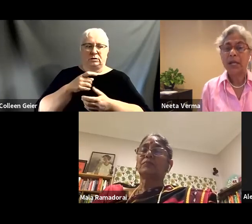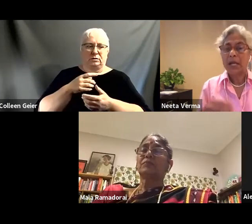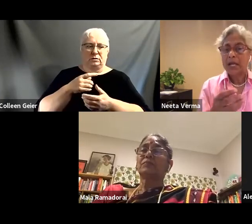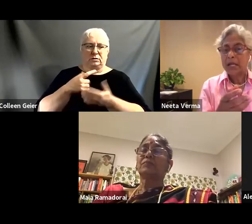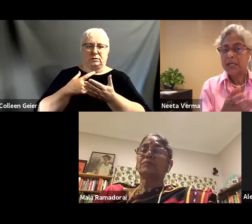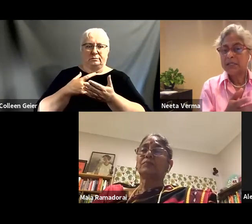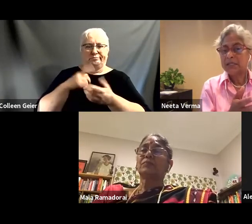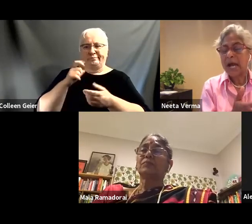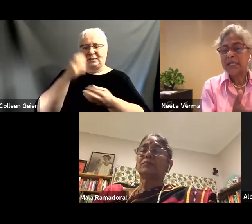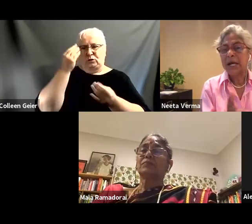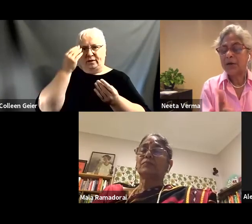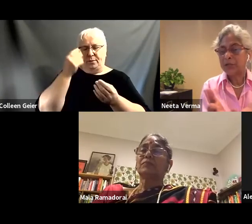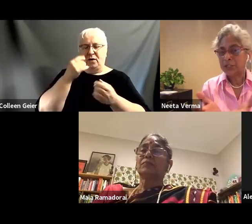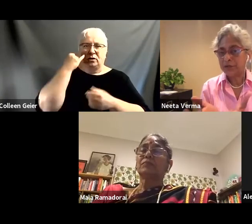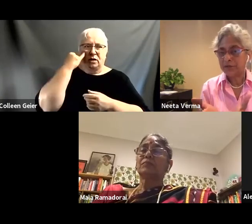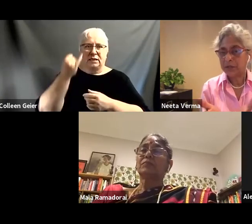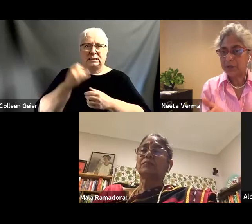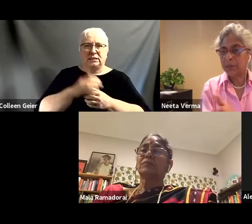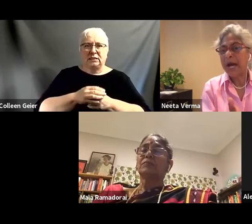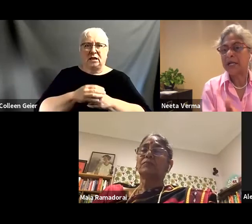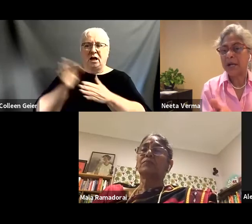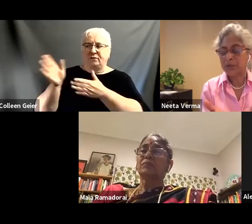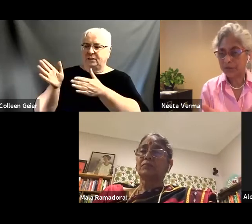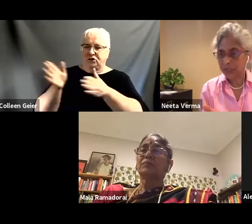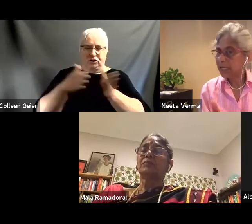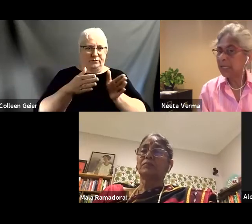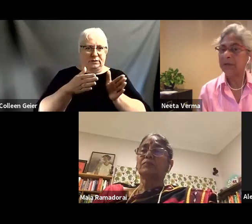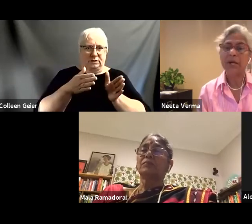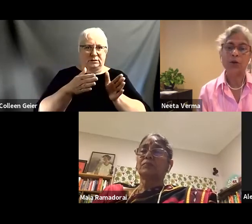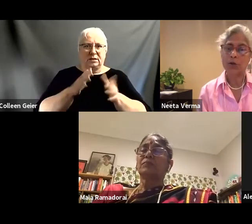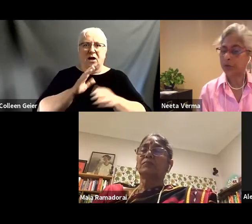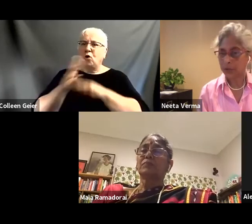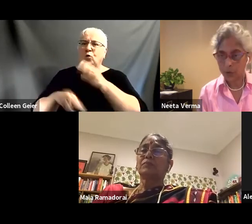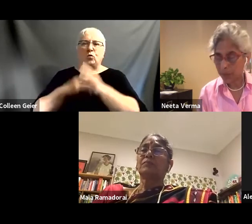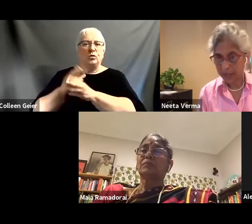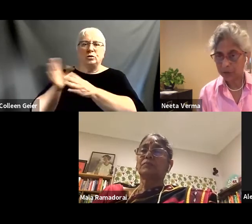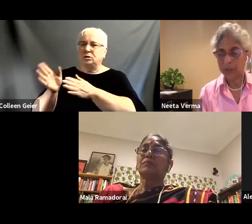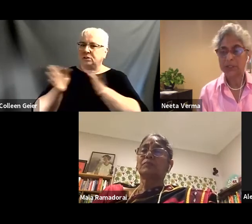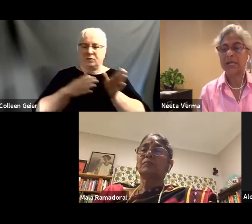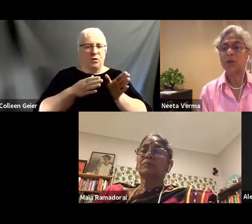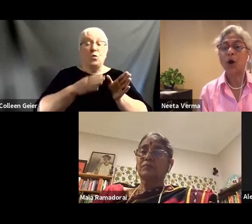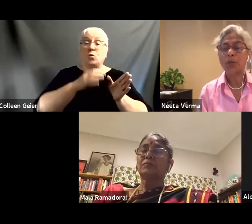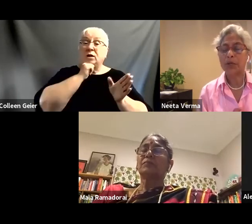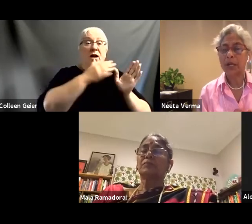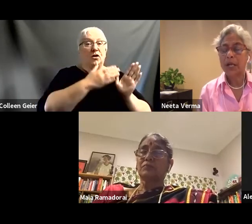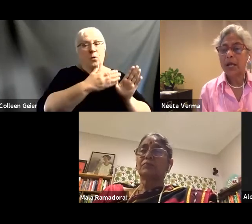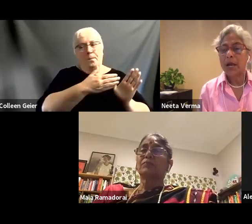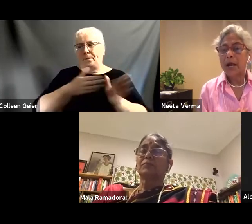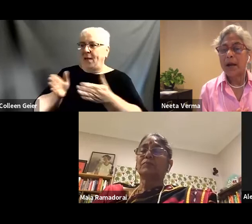mentioned, is this idea of the shift, the paradigm shift. Clearly, we are not going to go back to the same